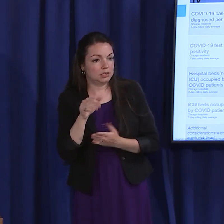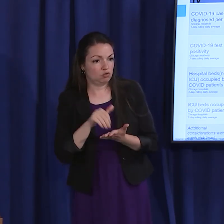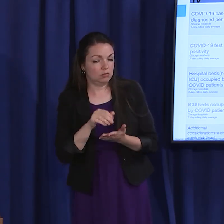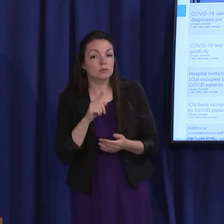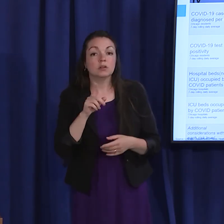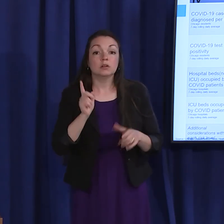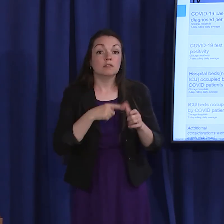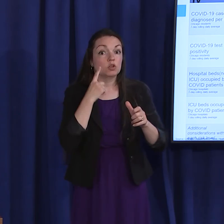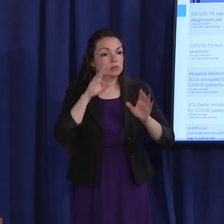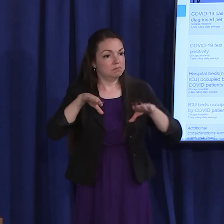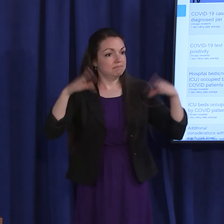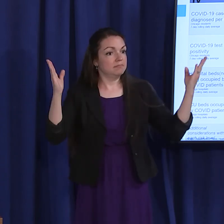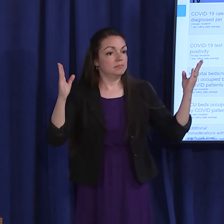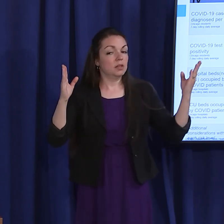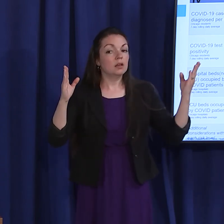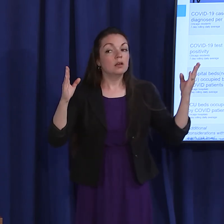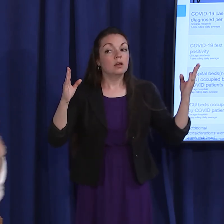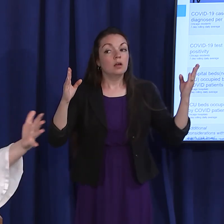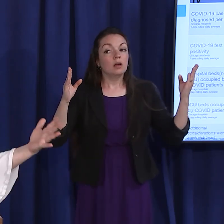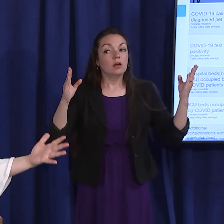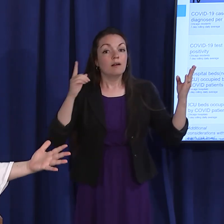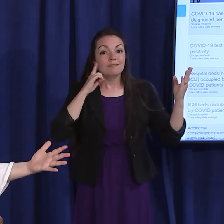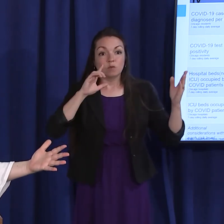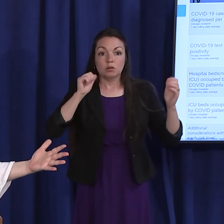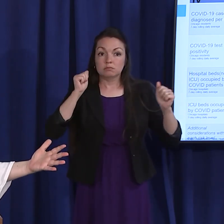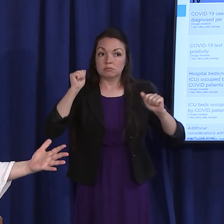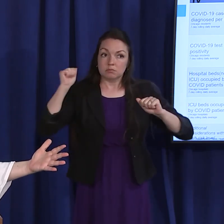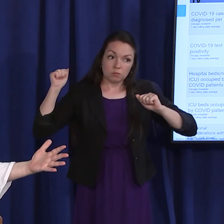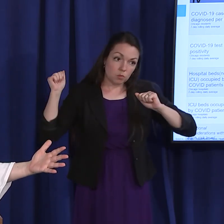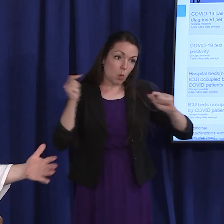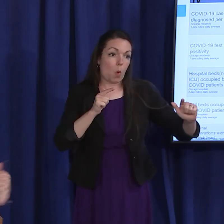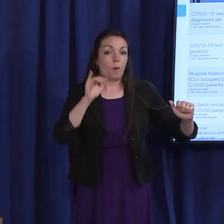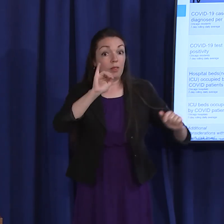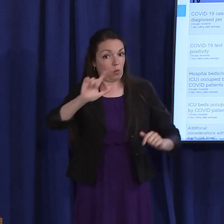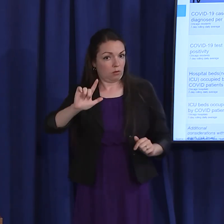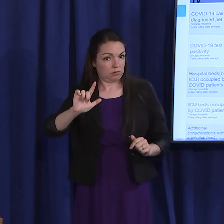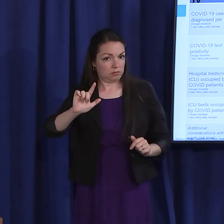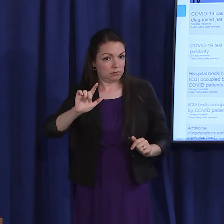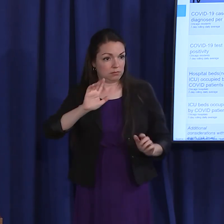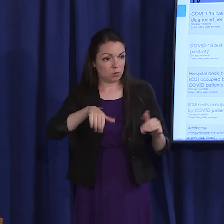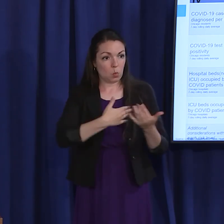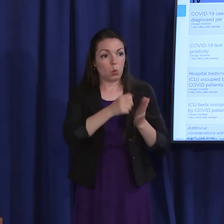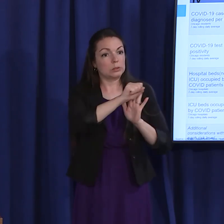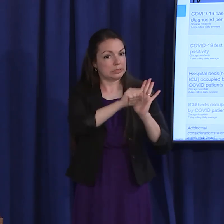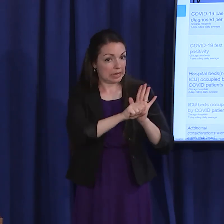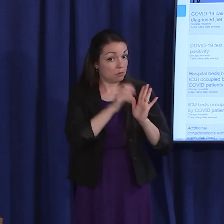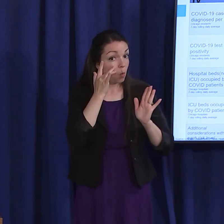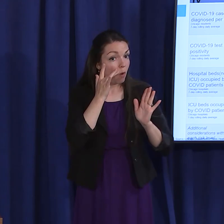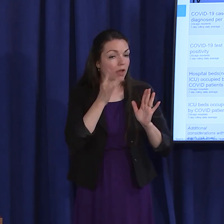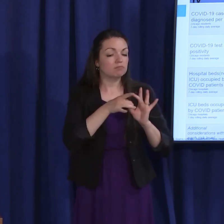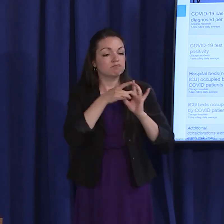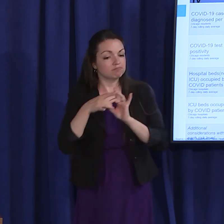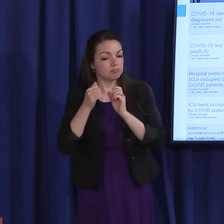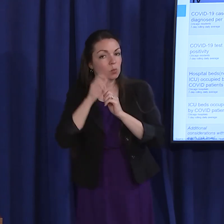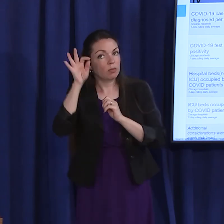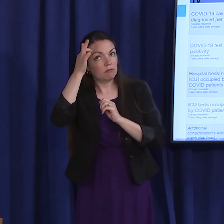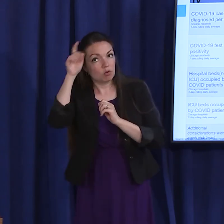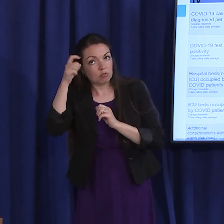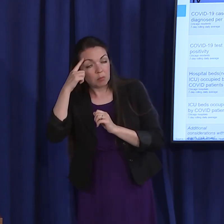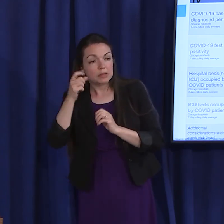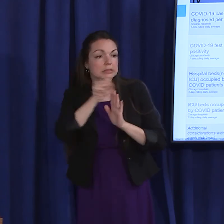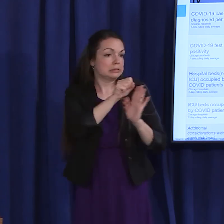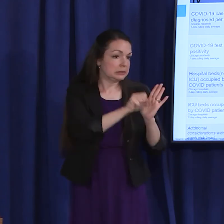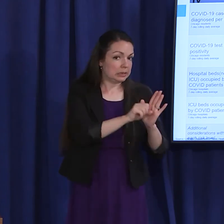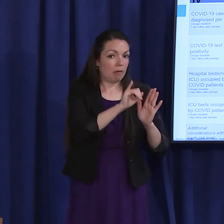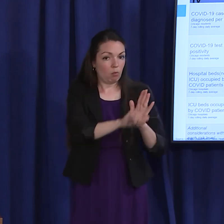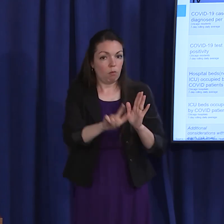might remember, it was open actually to everybody in Illinois. Because this was a joint project with the federal government, the state, the